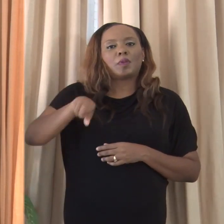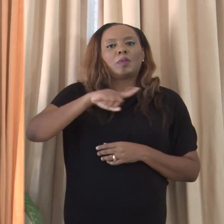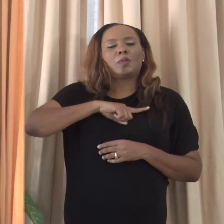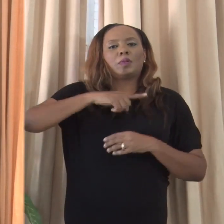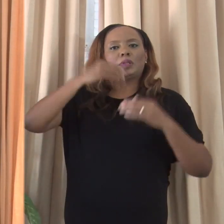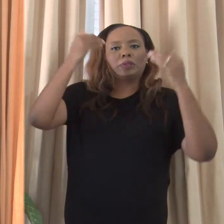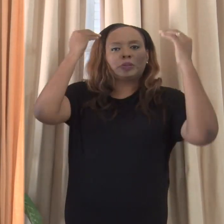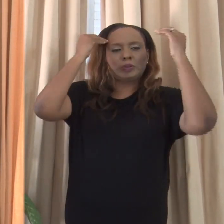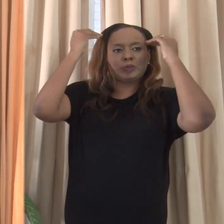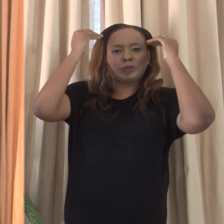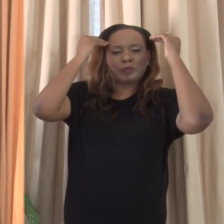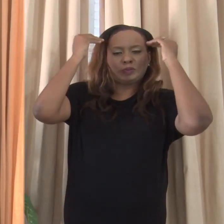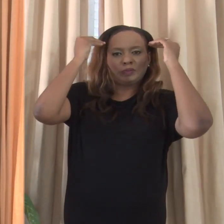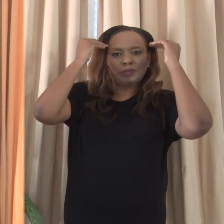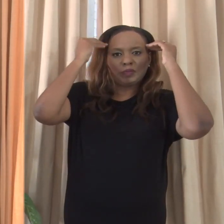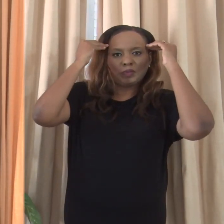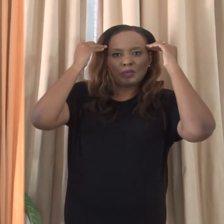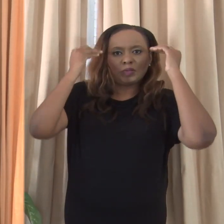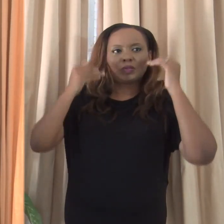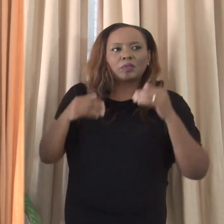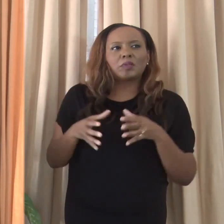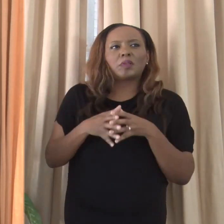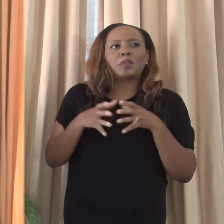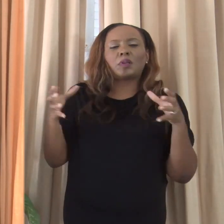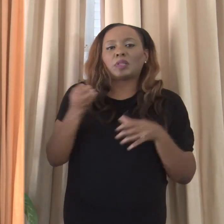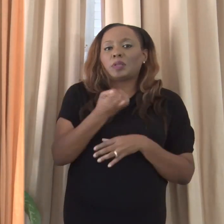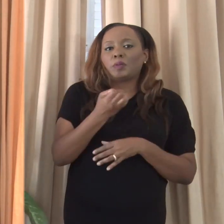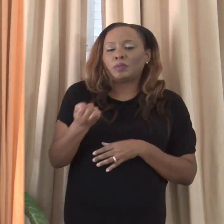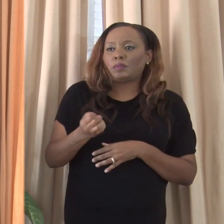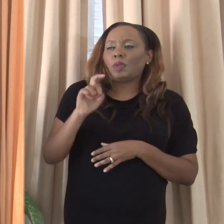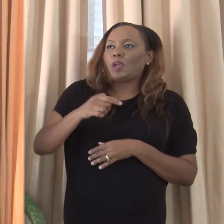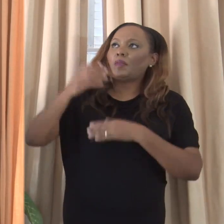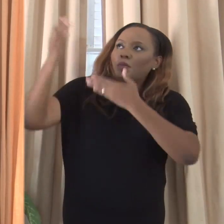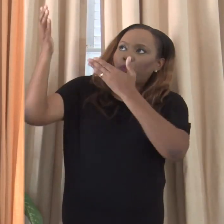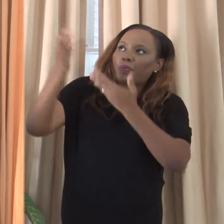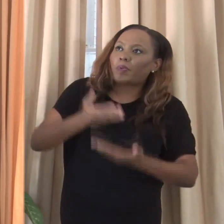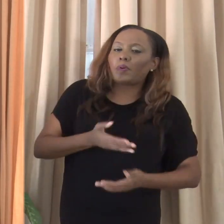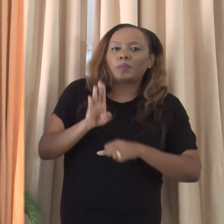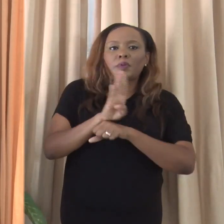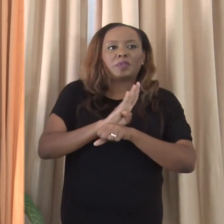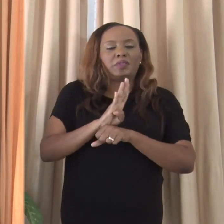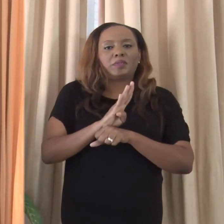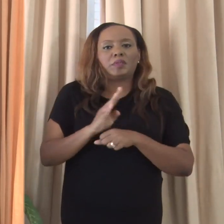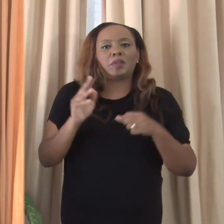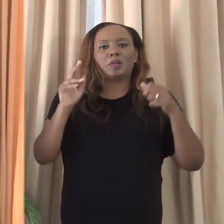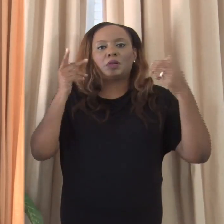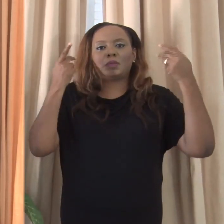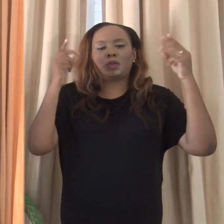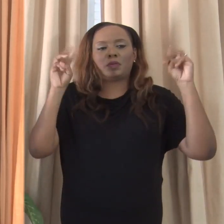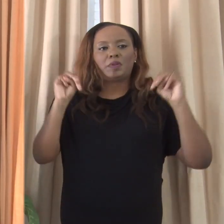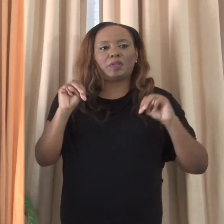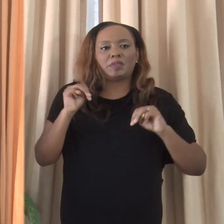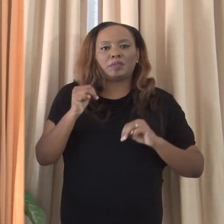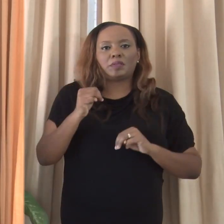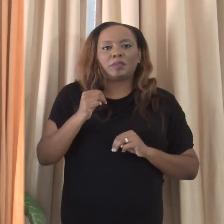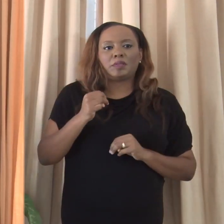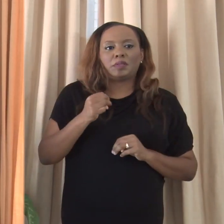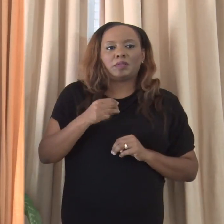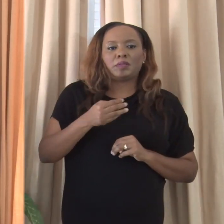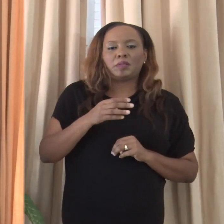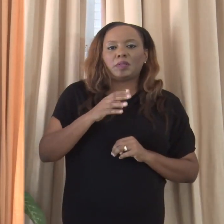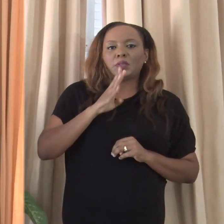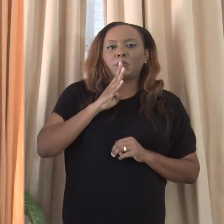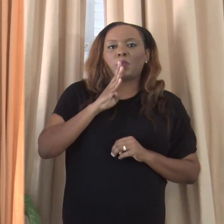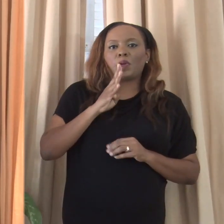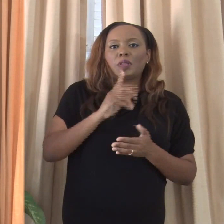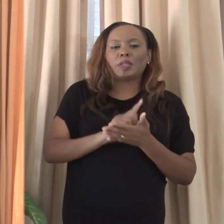there's precious and essential equipment that must be brought into Barbados still. The Prime Minister made the point on Friday in Parliament that